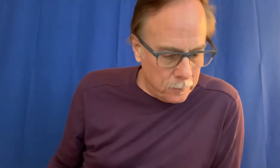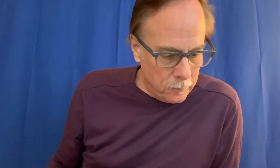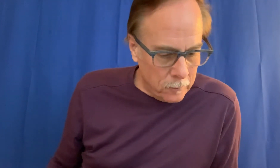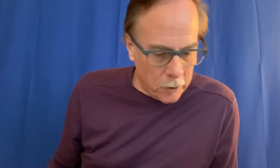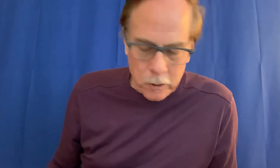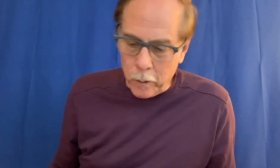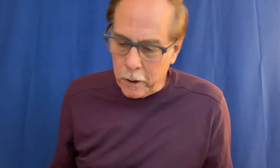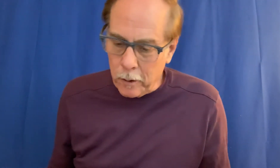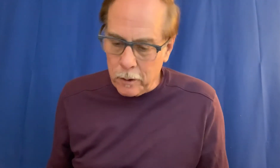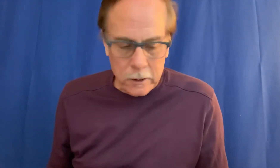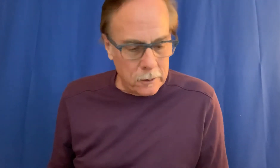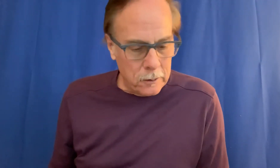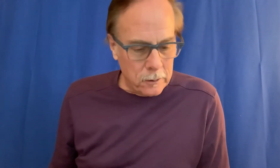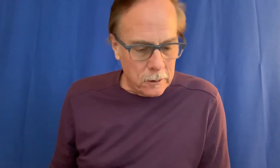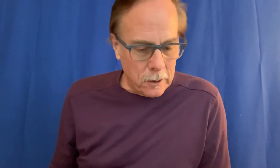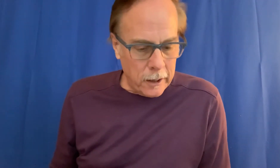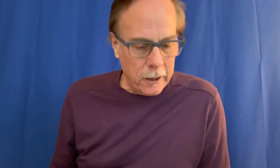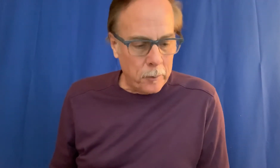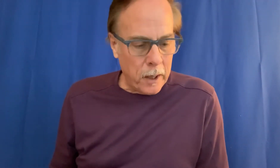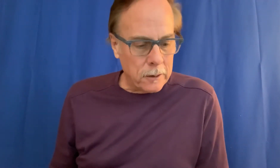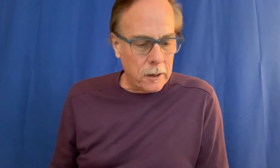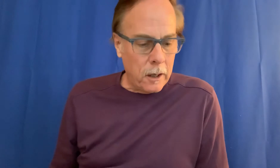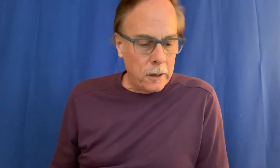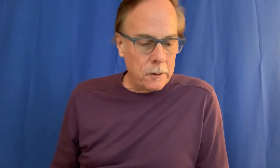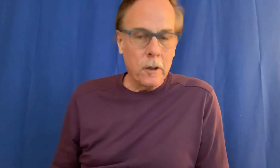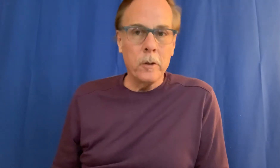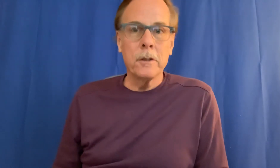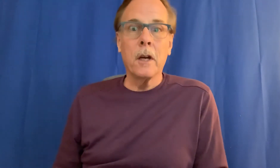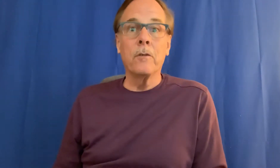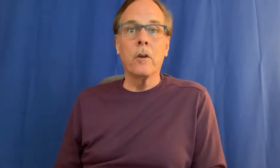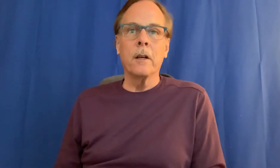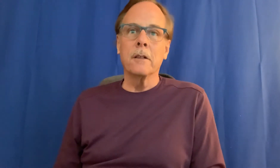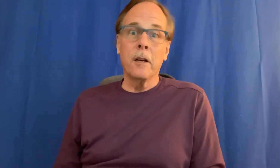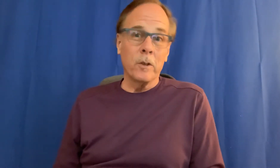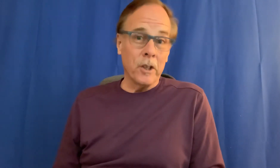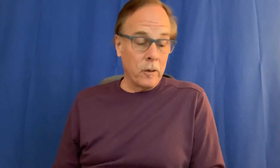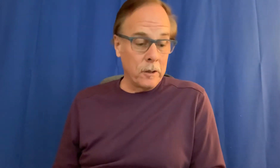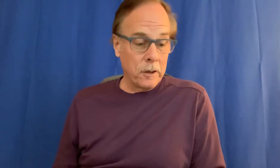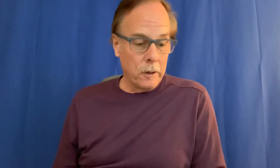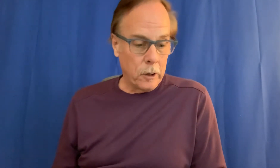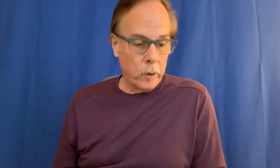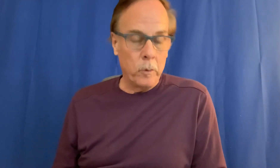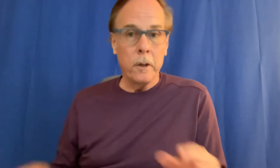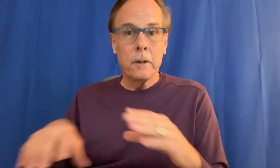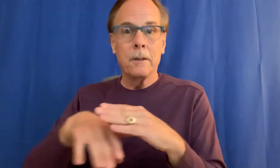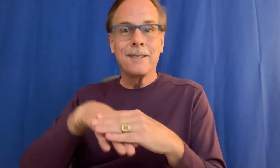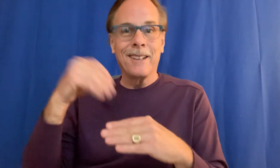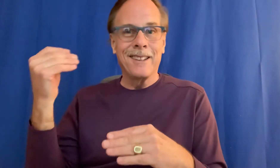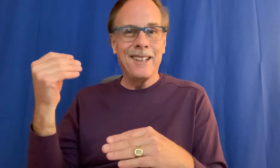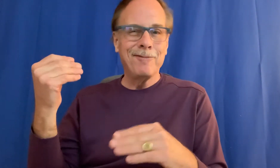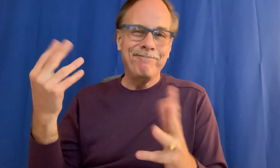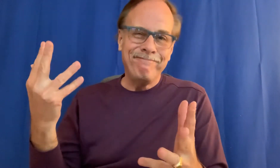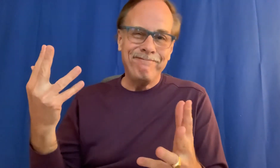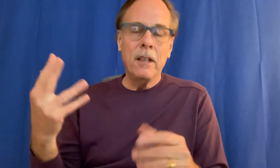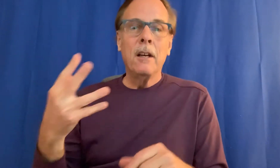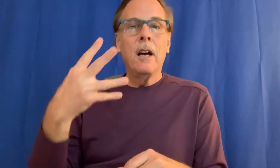What he's doing here is cleaning up outside. So his sign for outside, which I don't necessarily agree with, it's like that. I would